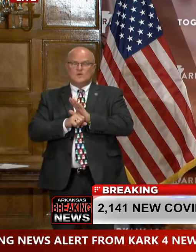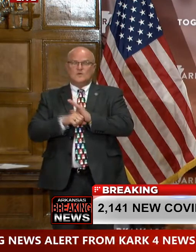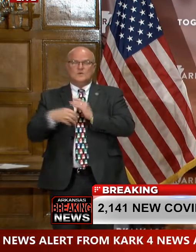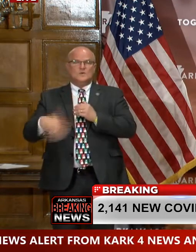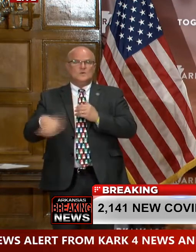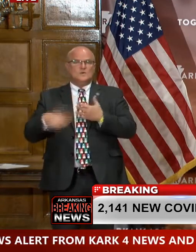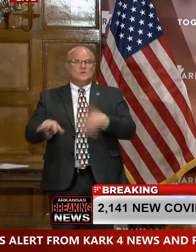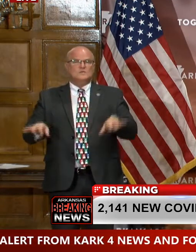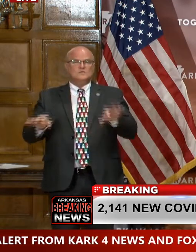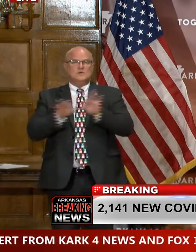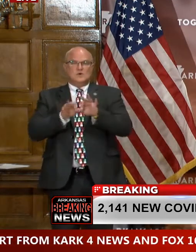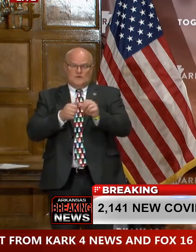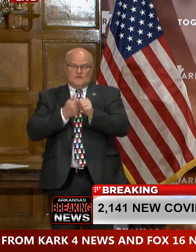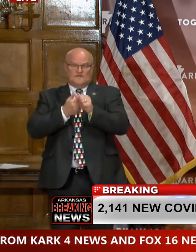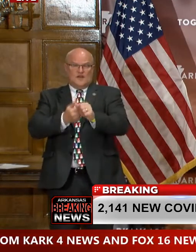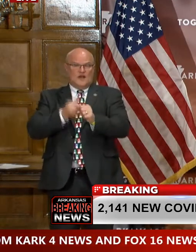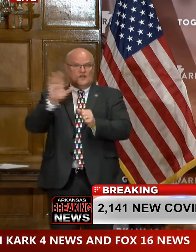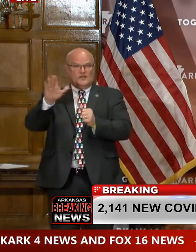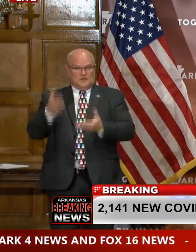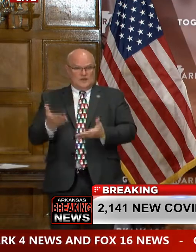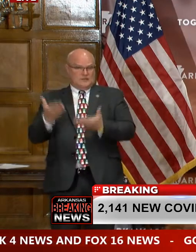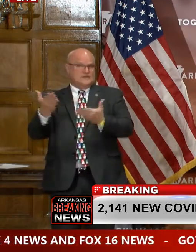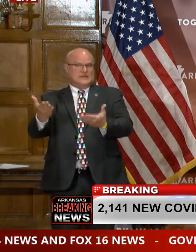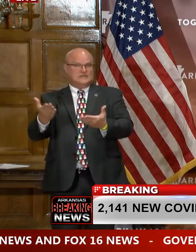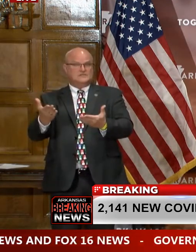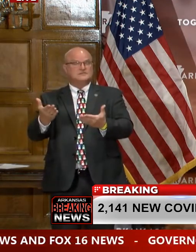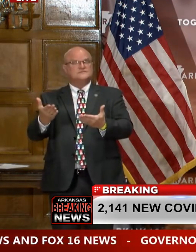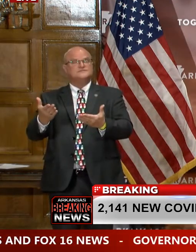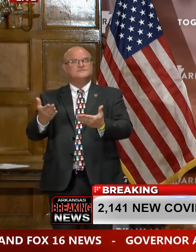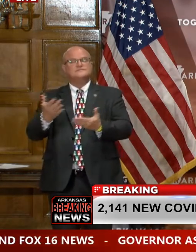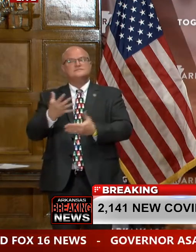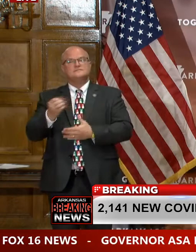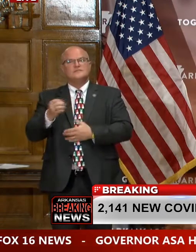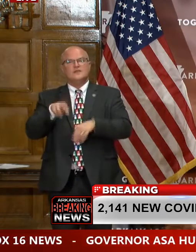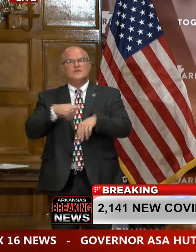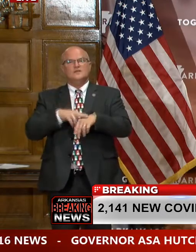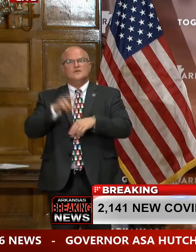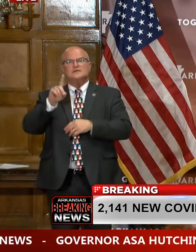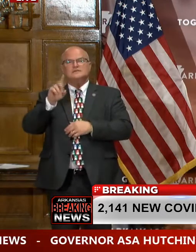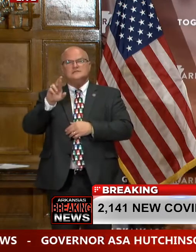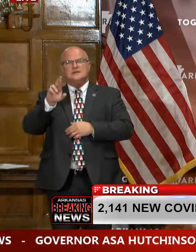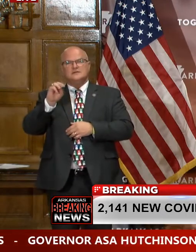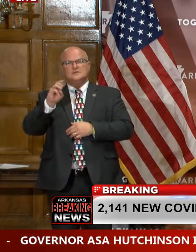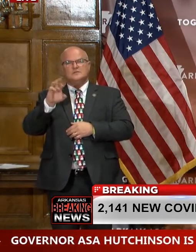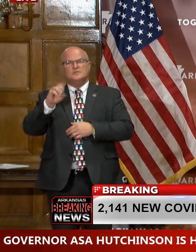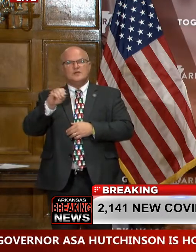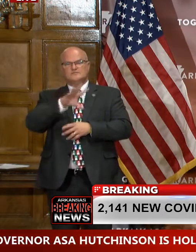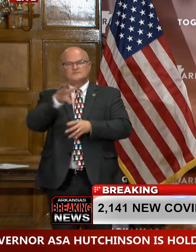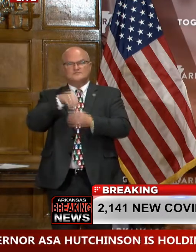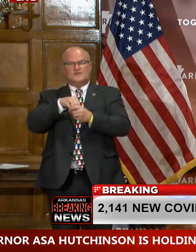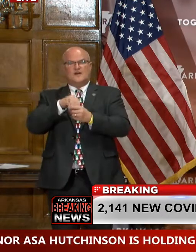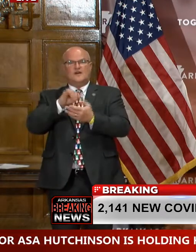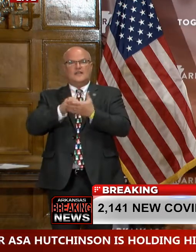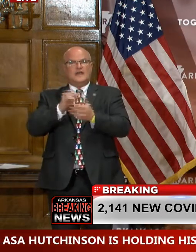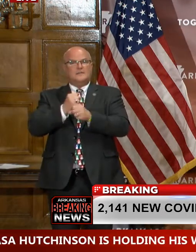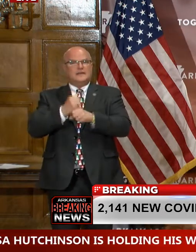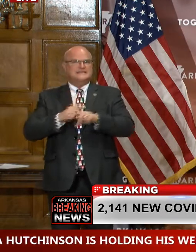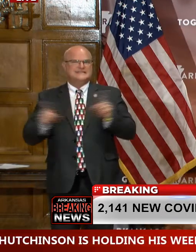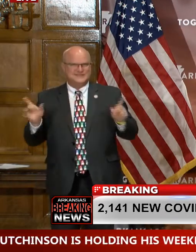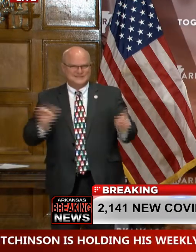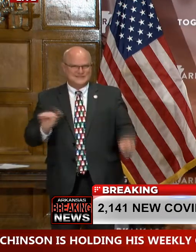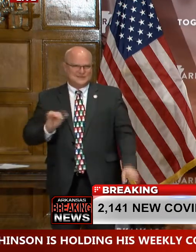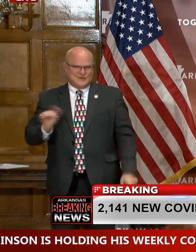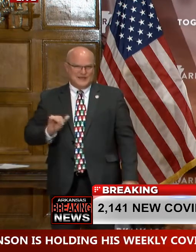important. We followed their early recommendations, and of course Dr. Romero's engagement of that makes a difference as